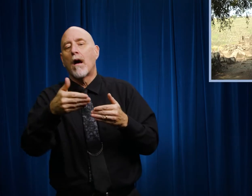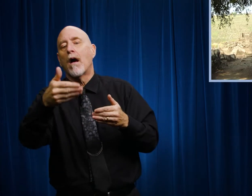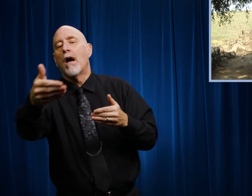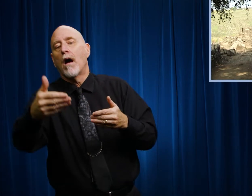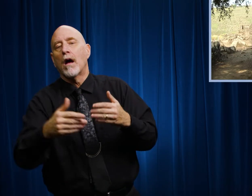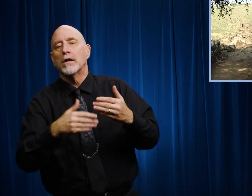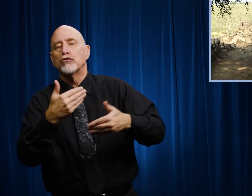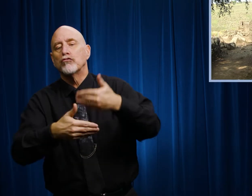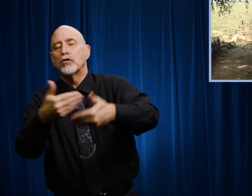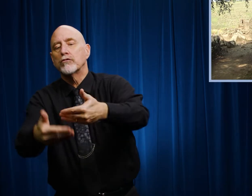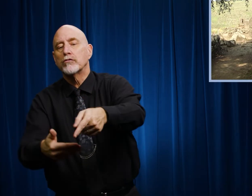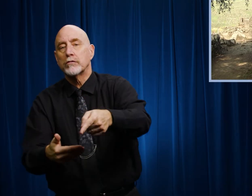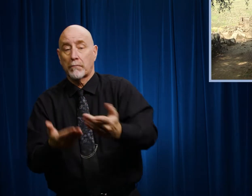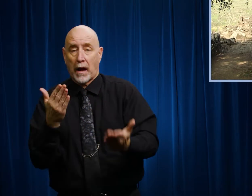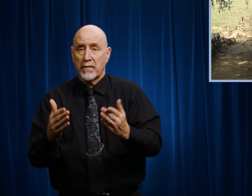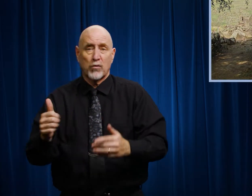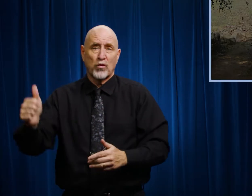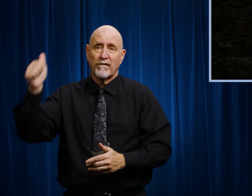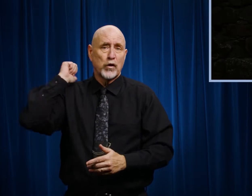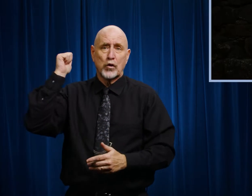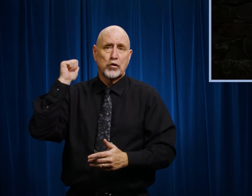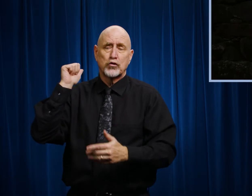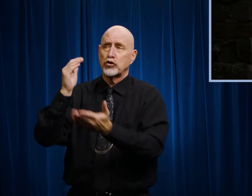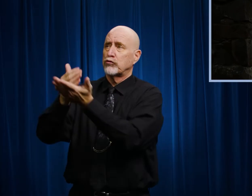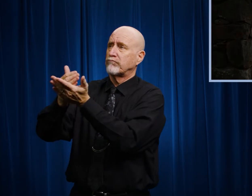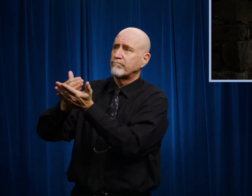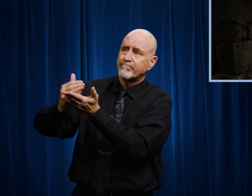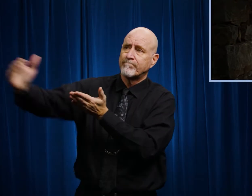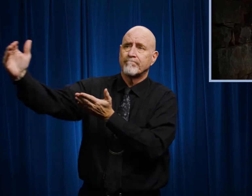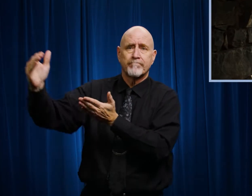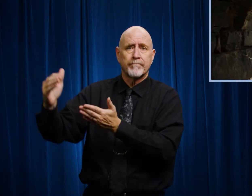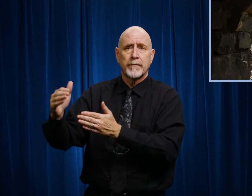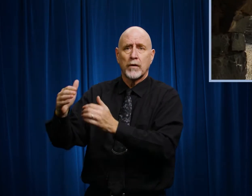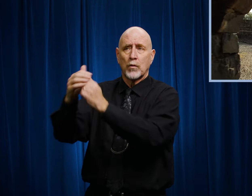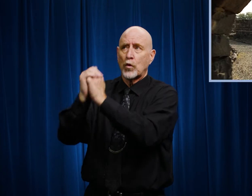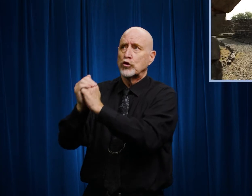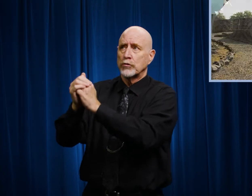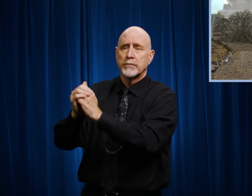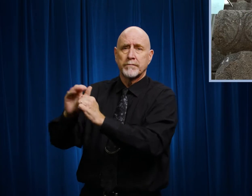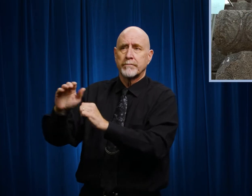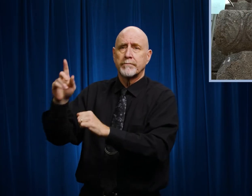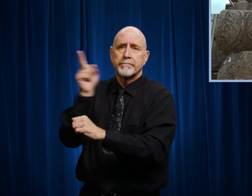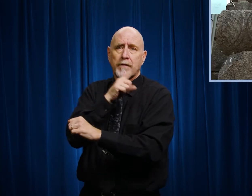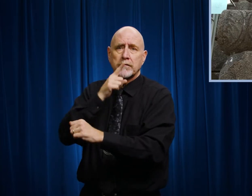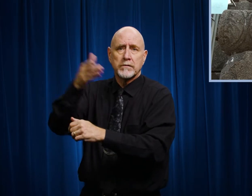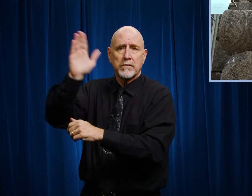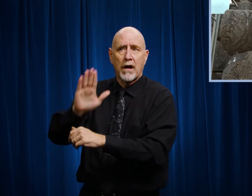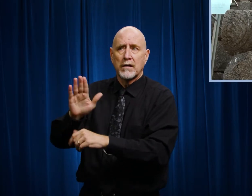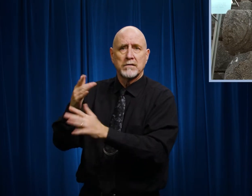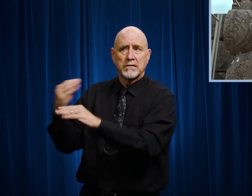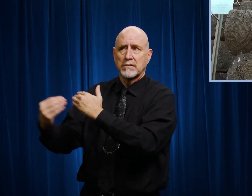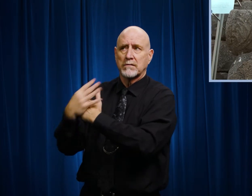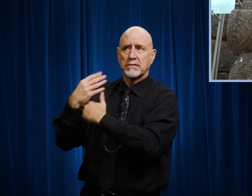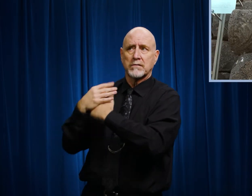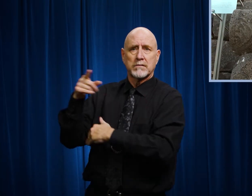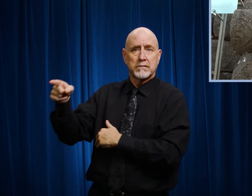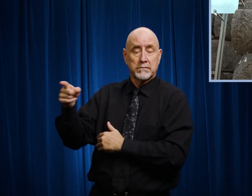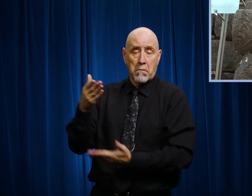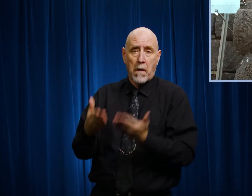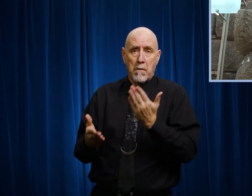descendants, then maybe they refused to disassociate themselves from pagan influences. Maybe they had